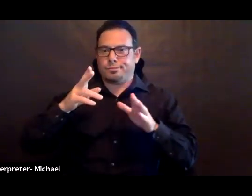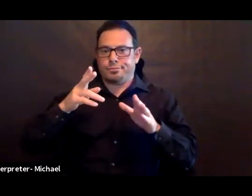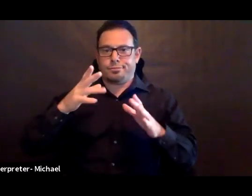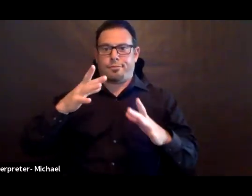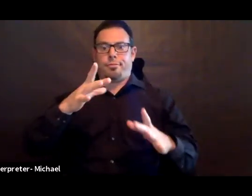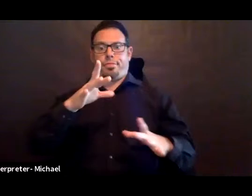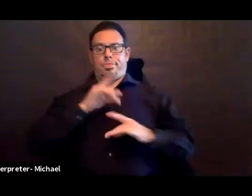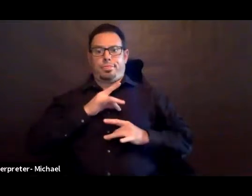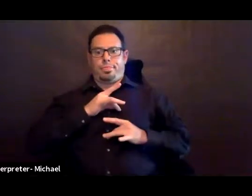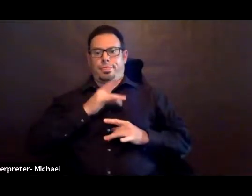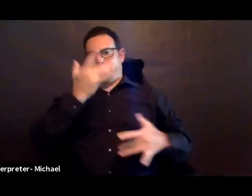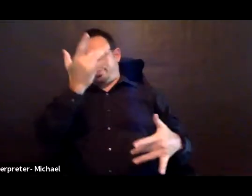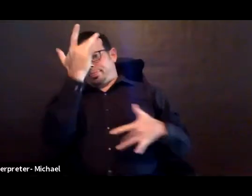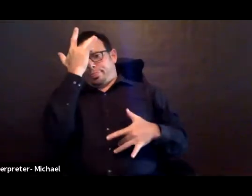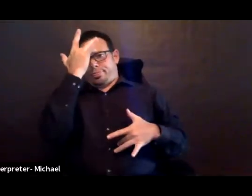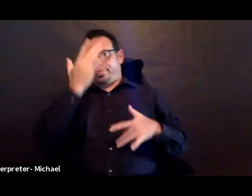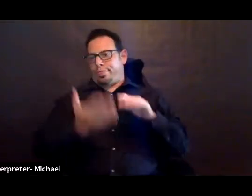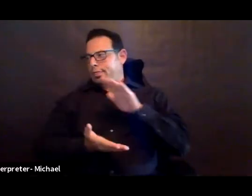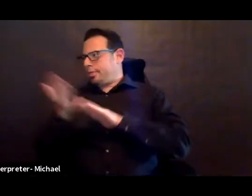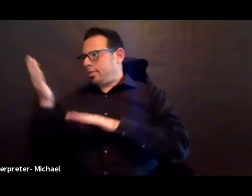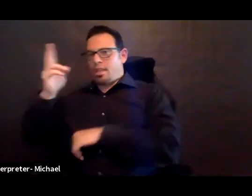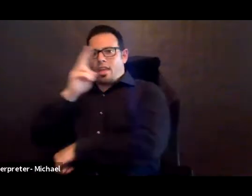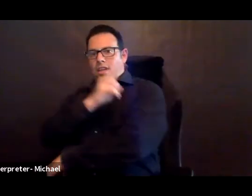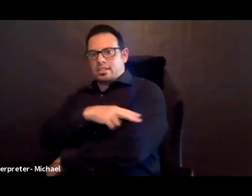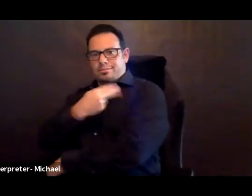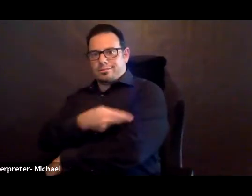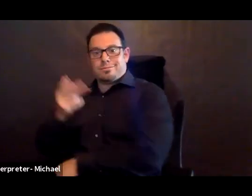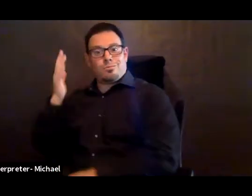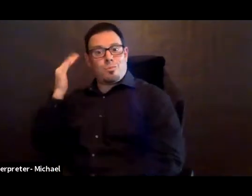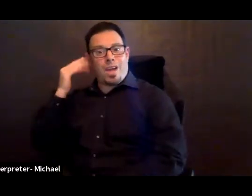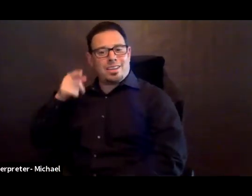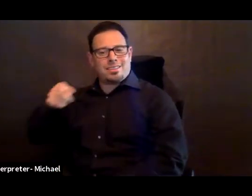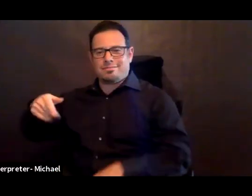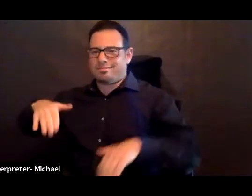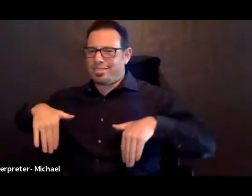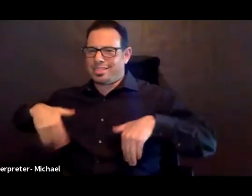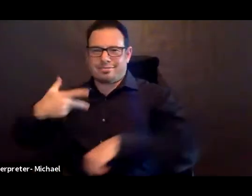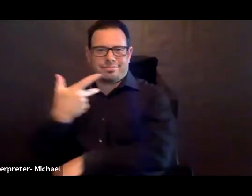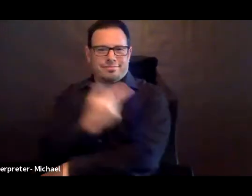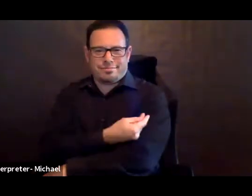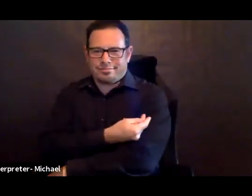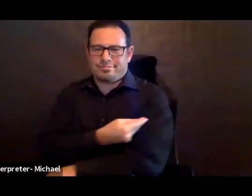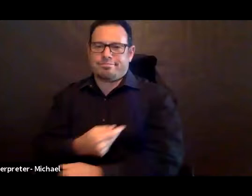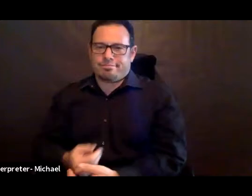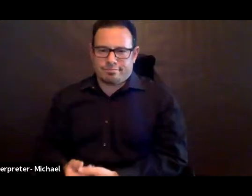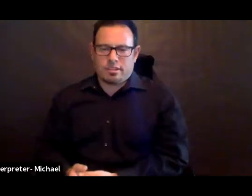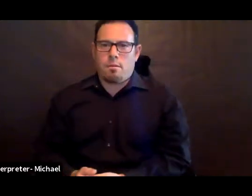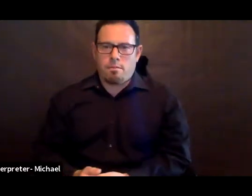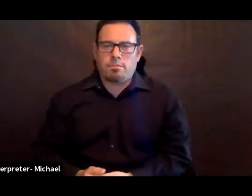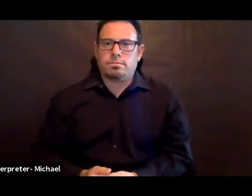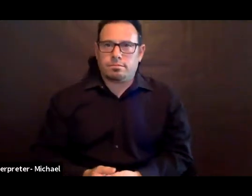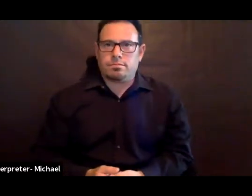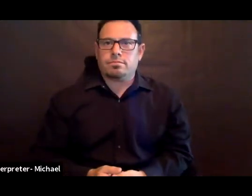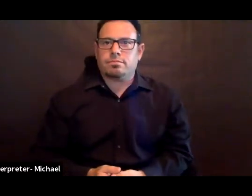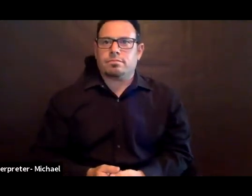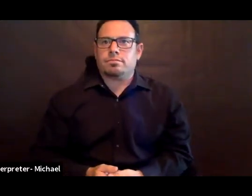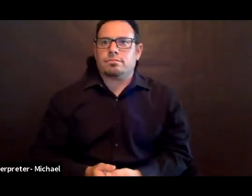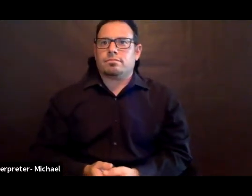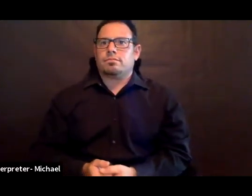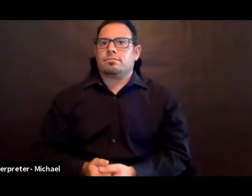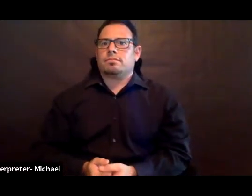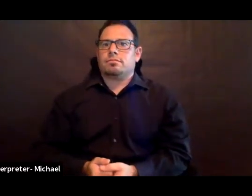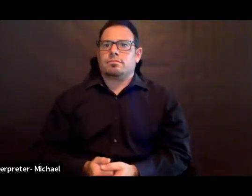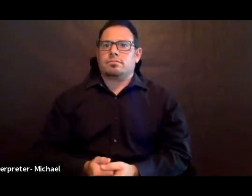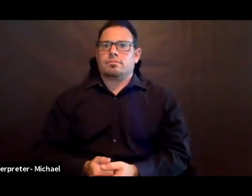important vaccination is, even now in the face of the Delta variant. I also want to acknowledge that we've been getting